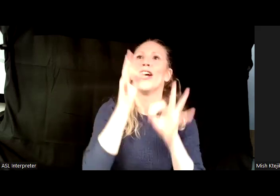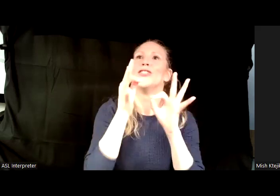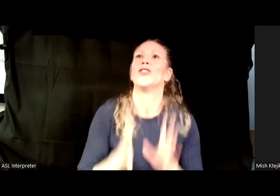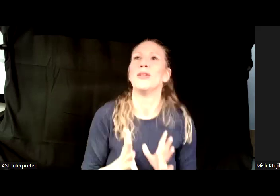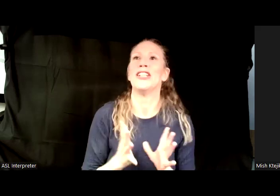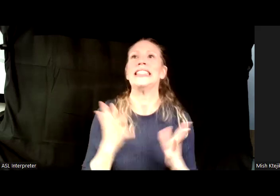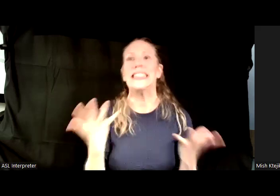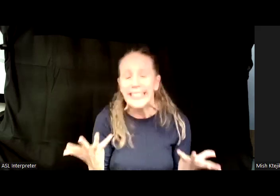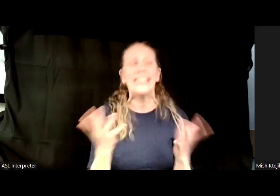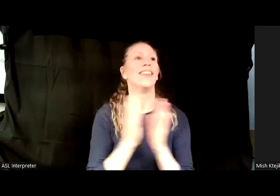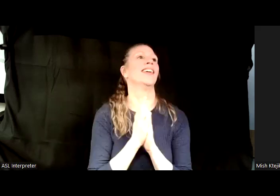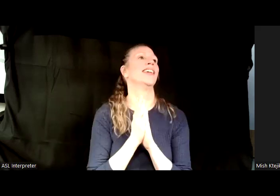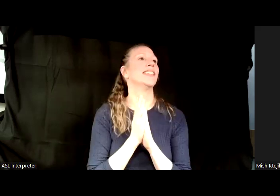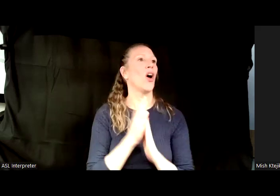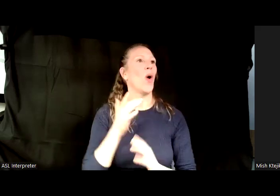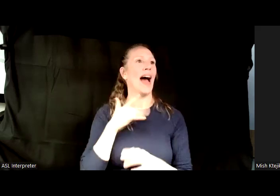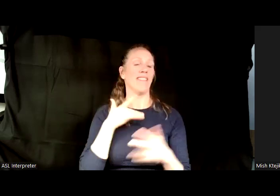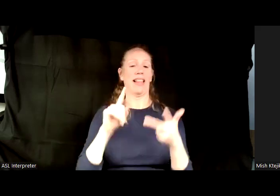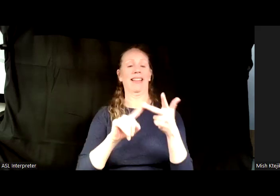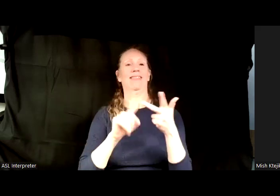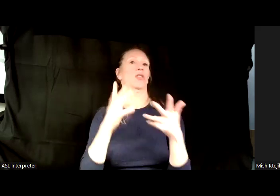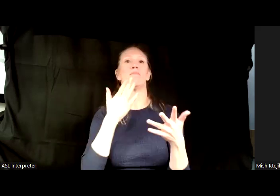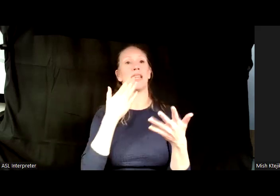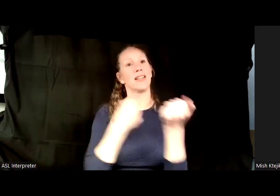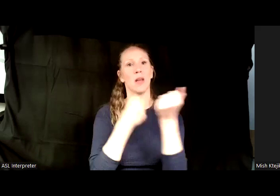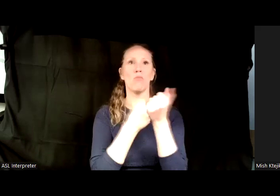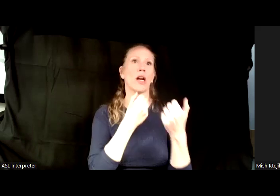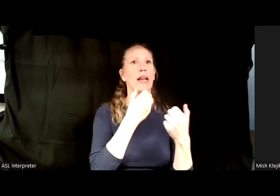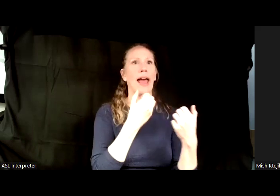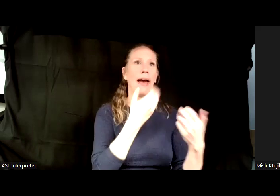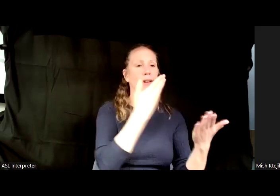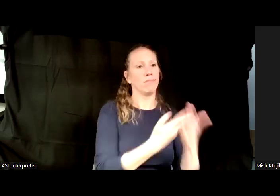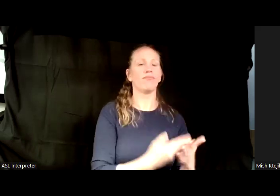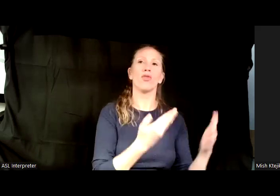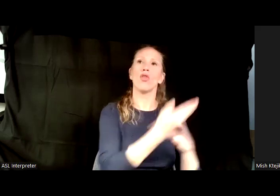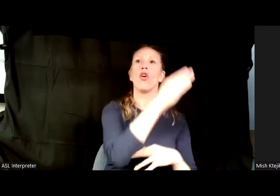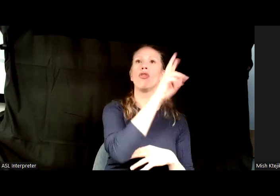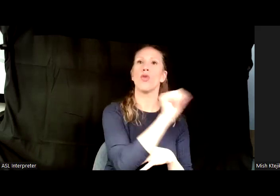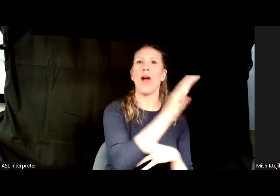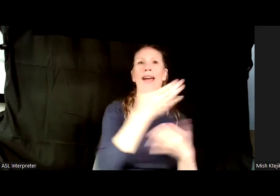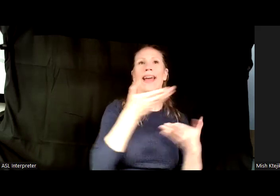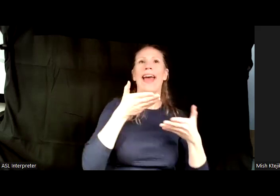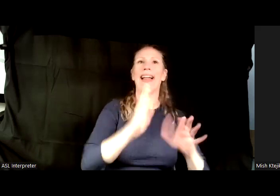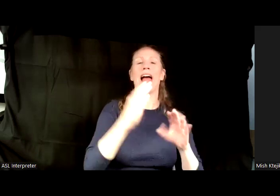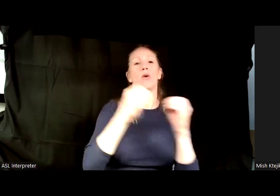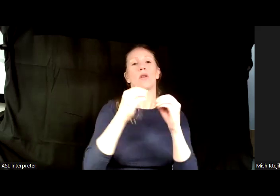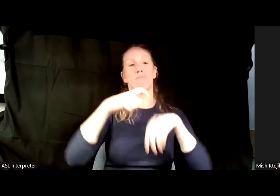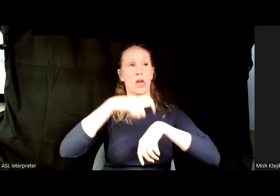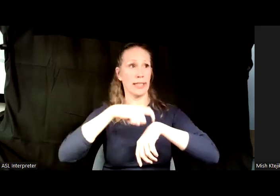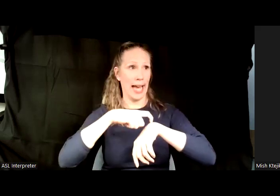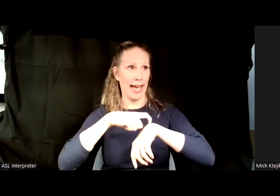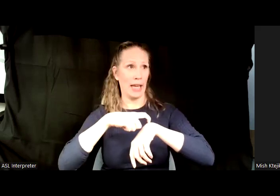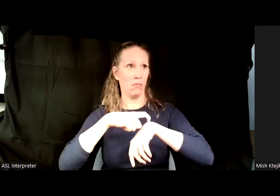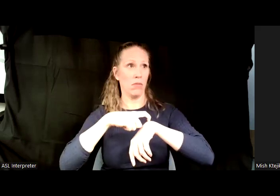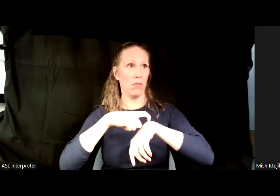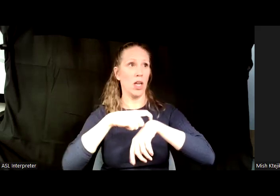case. And that would be vetted through the rec. It gives us a little more time to